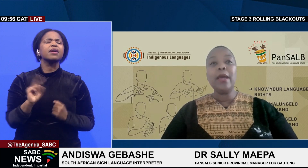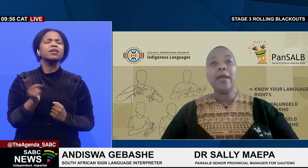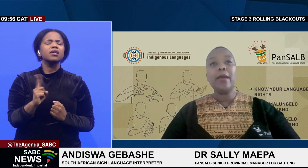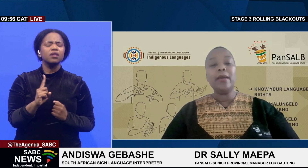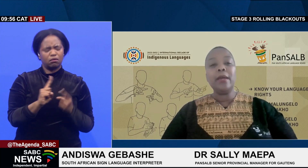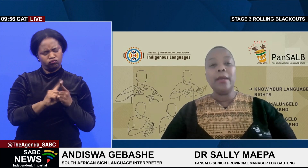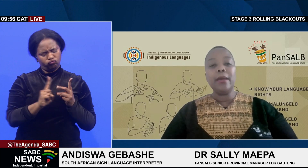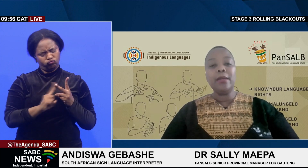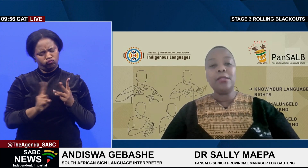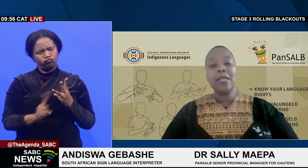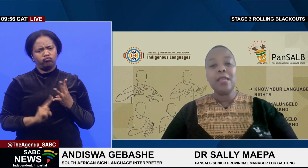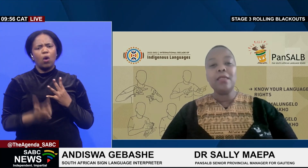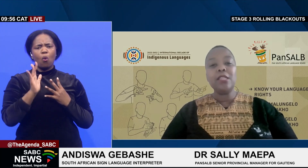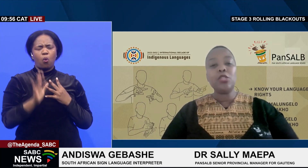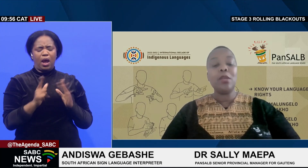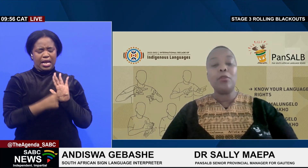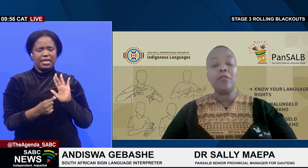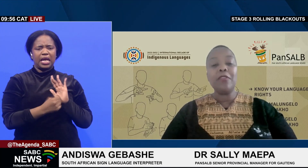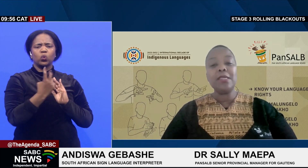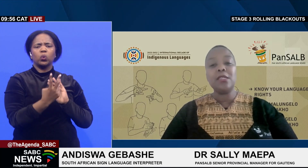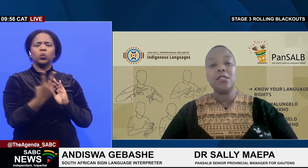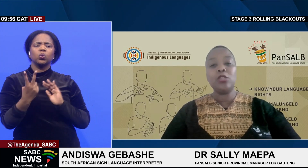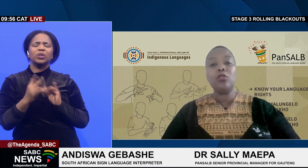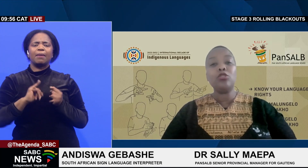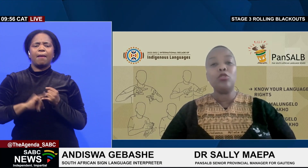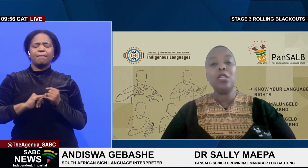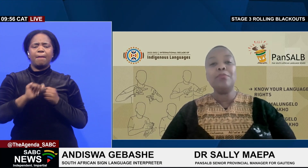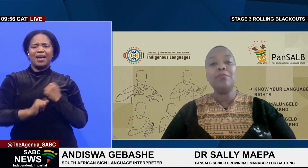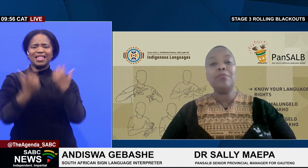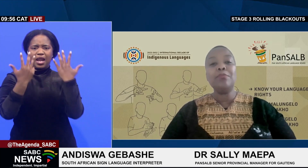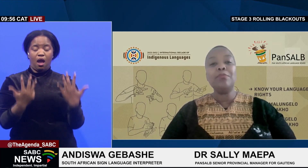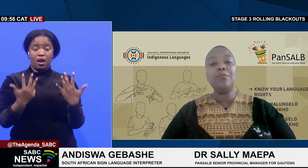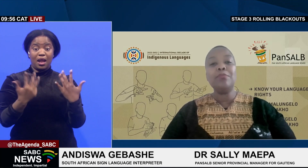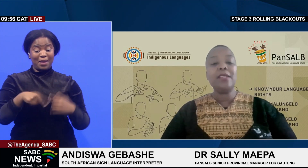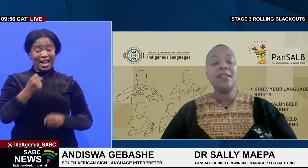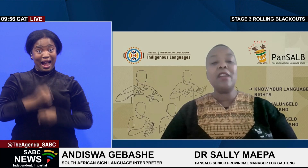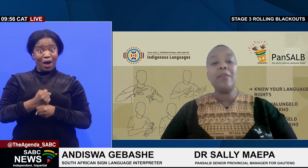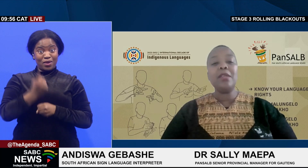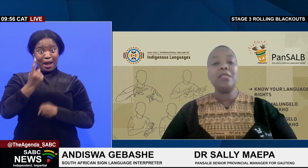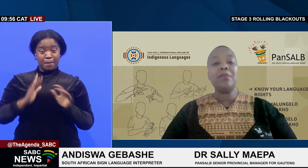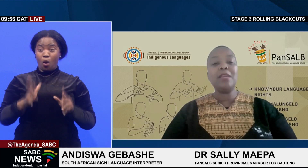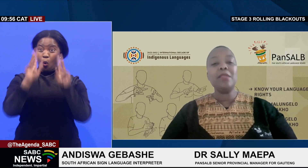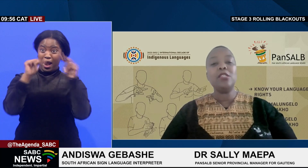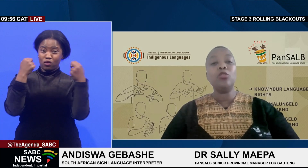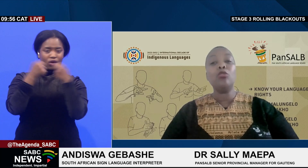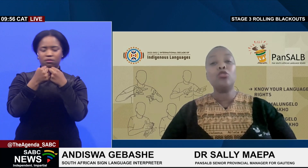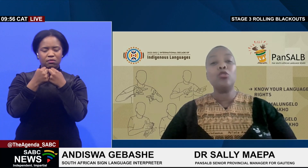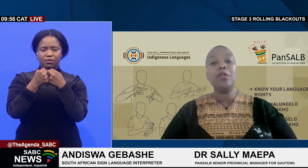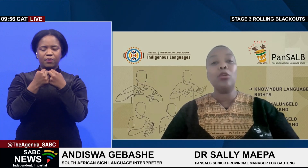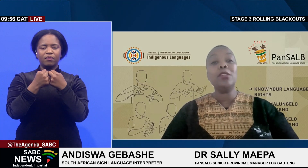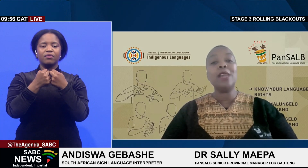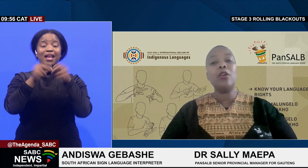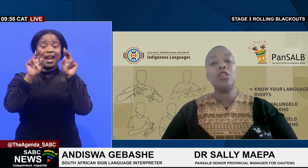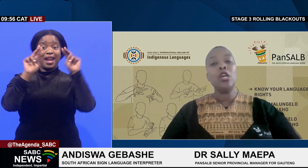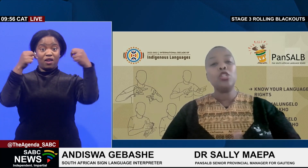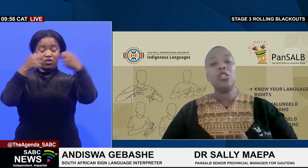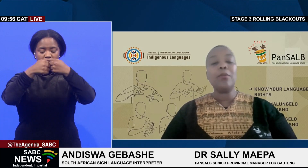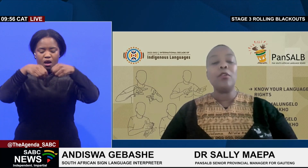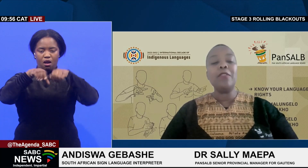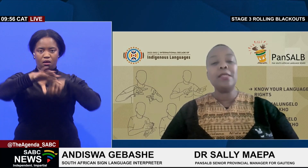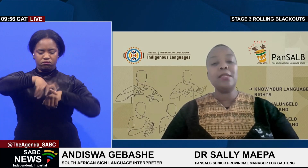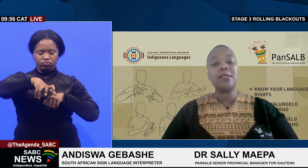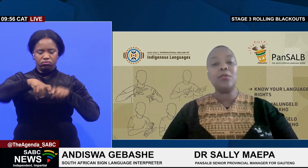be taking this to the provinces, so it will not only be done at the national government department, it will also be rolled out to